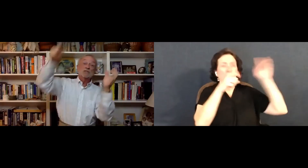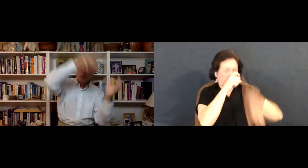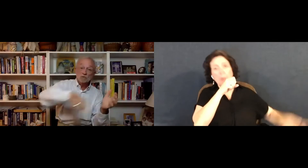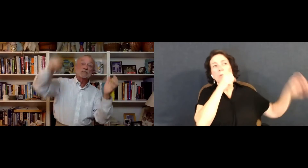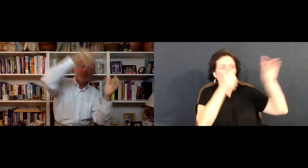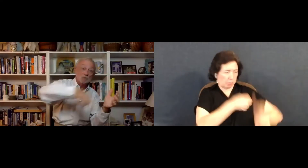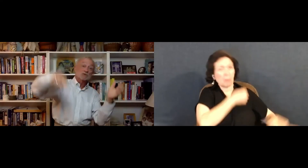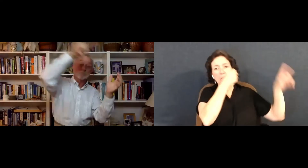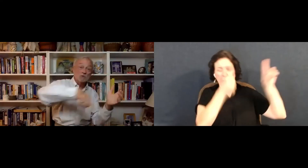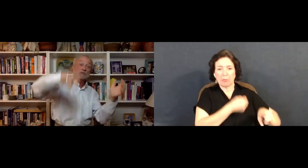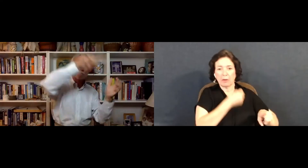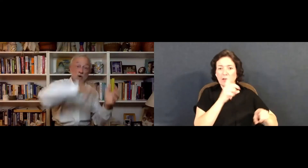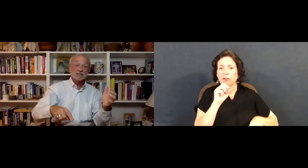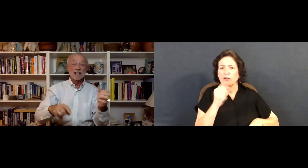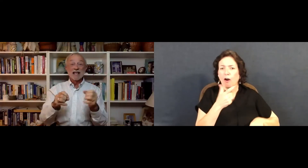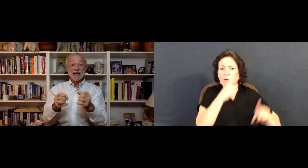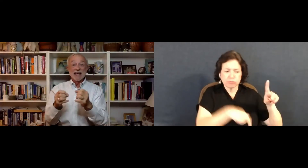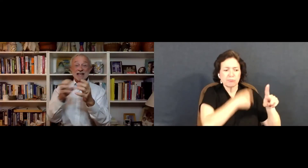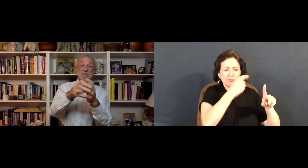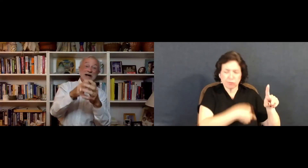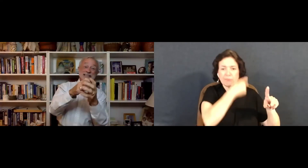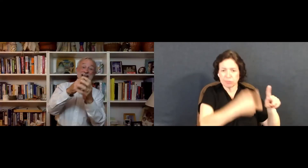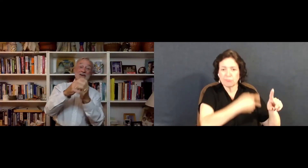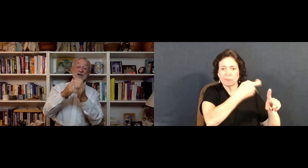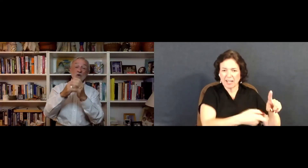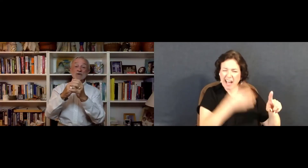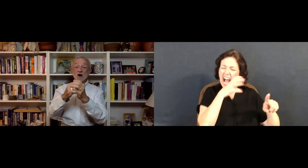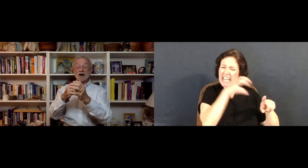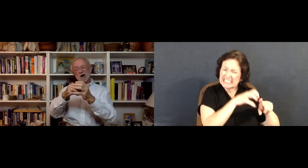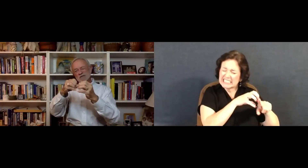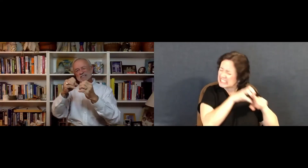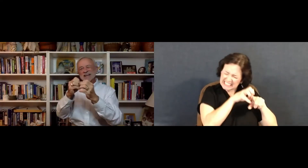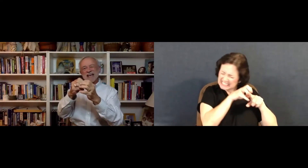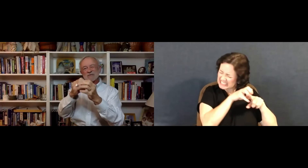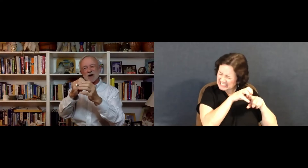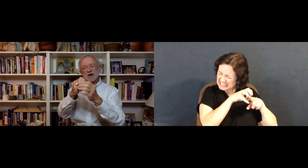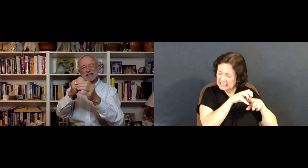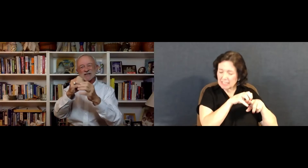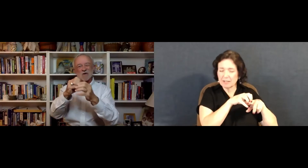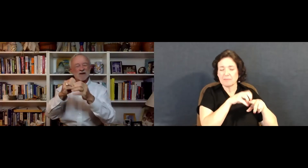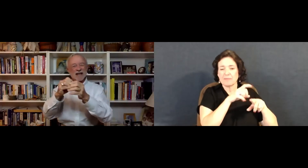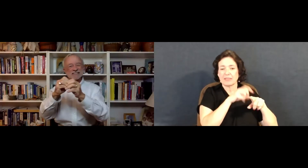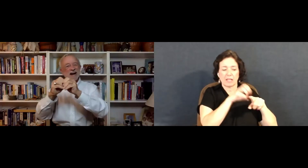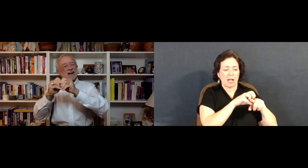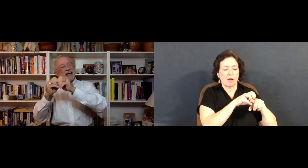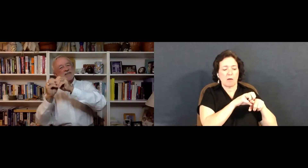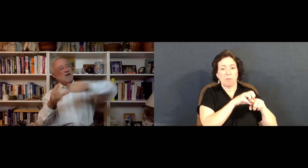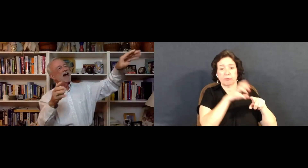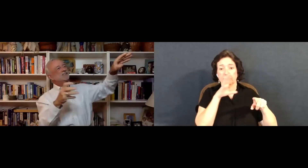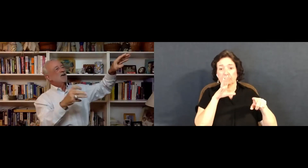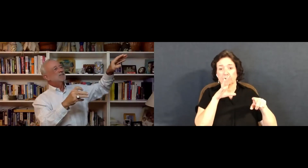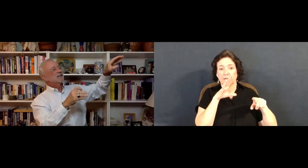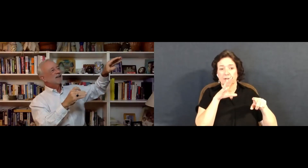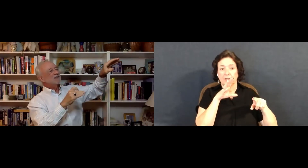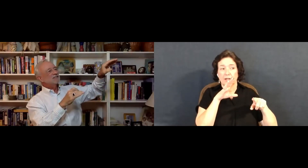ka-boom, ka-boom, ka-boom, ka-boom, ka-boom. He's a biting down and holding on, and all of a sudden that rubber lets go on that tire, and he